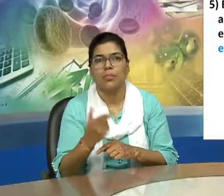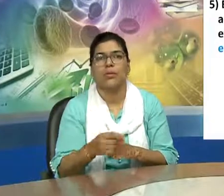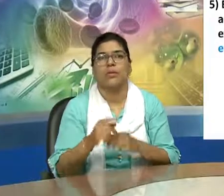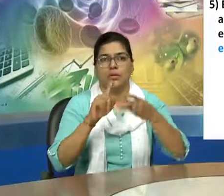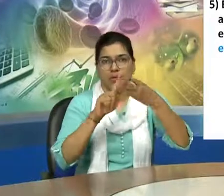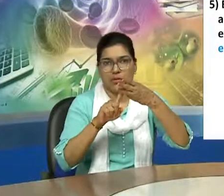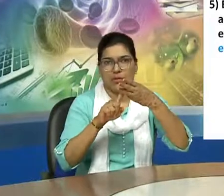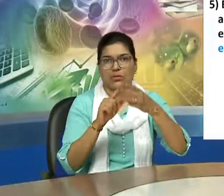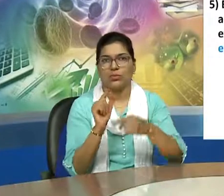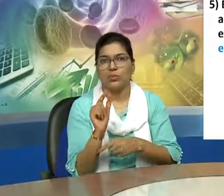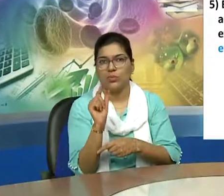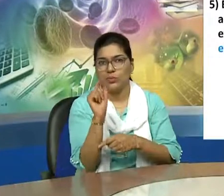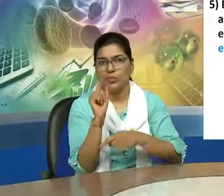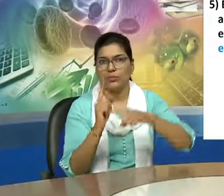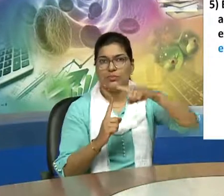Sometimes it appears like bluish green.